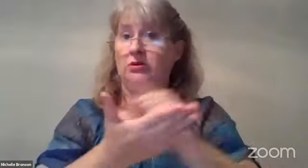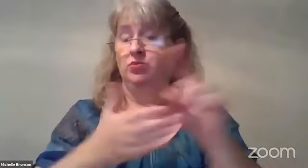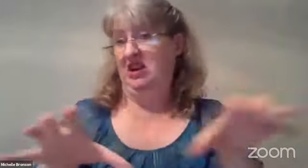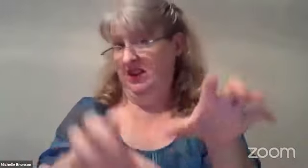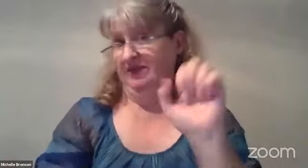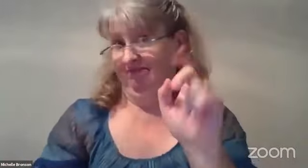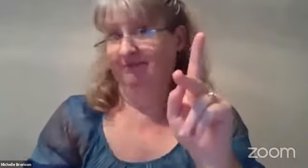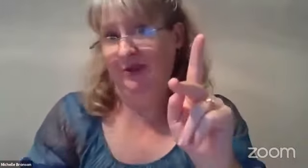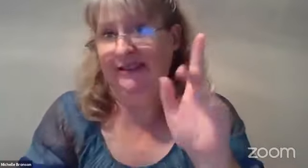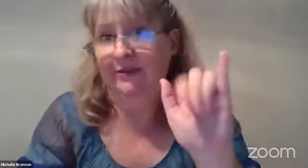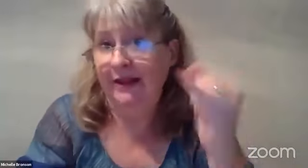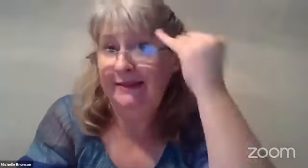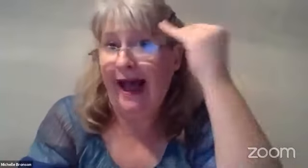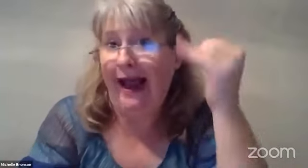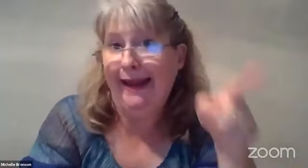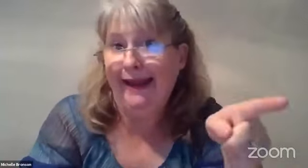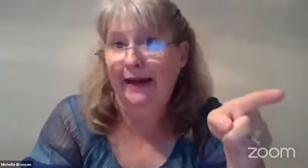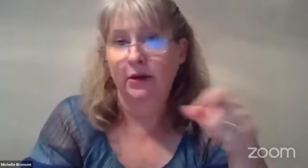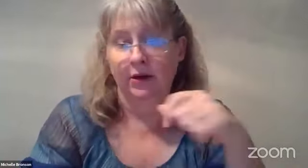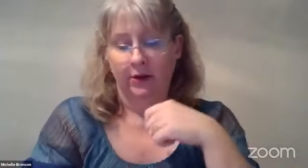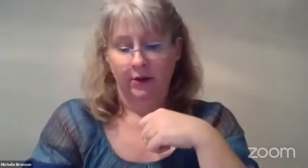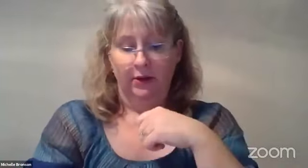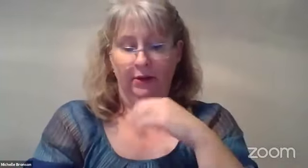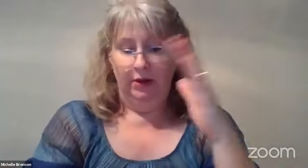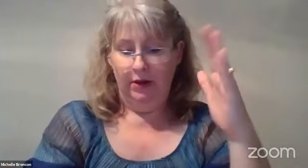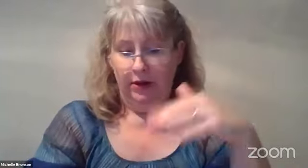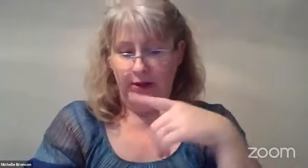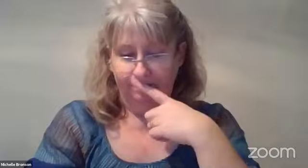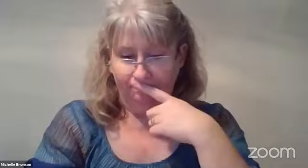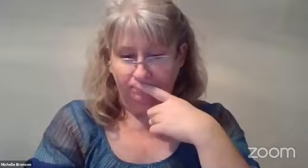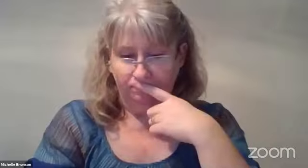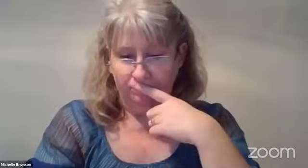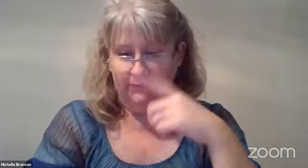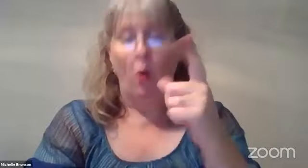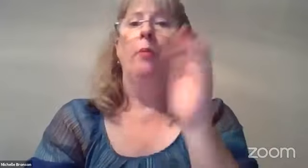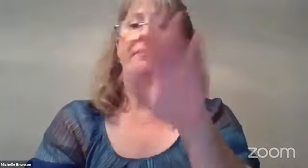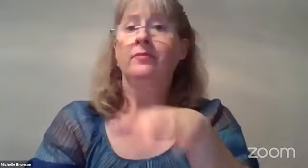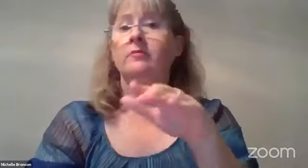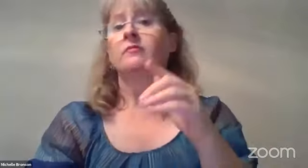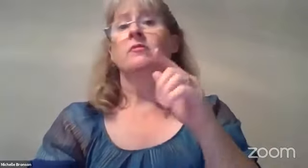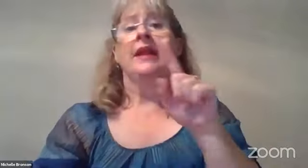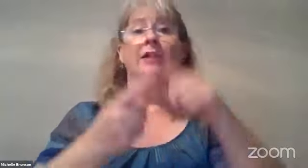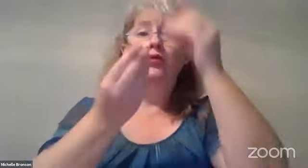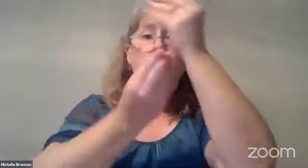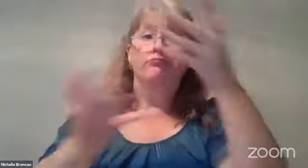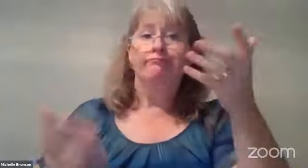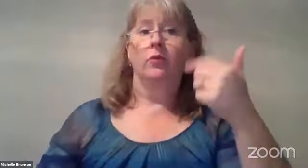see what we can do for Deaf Awareness Week. So if anybody has any ideas,